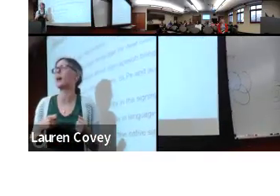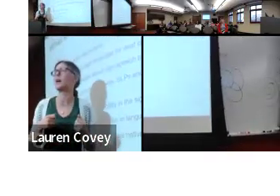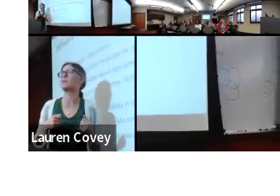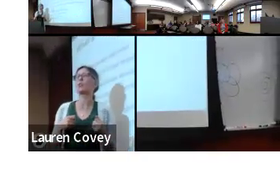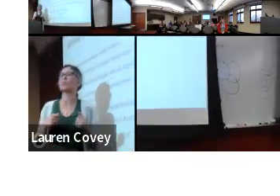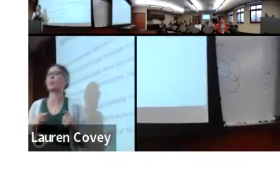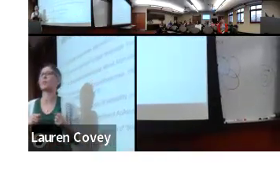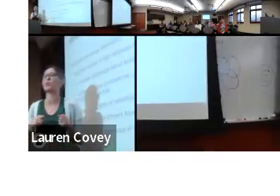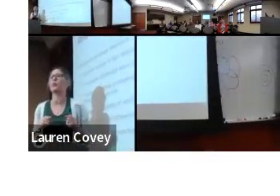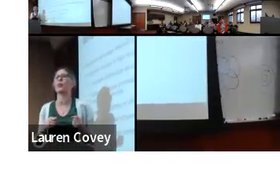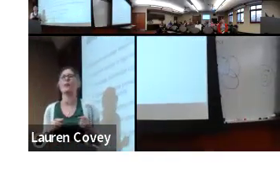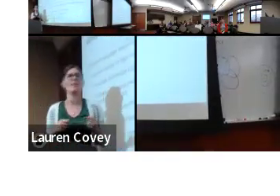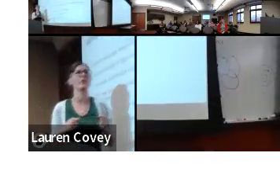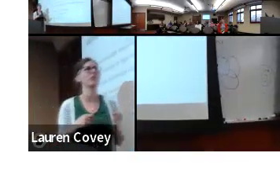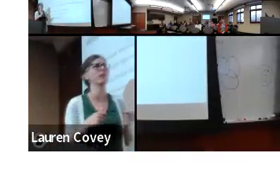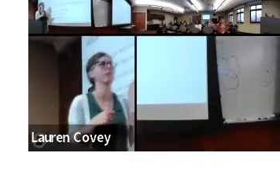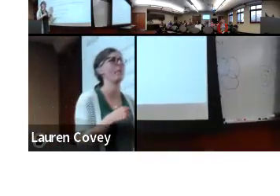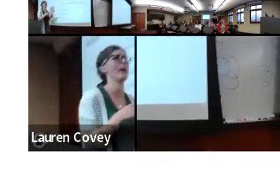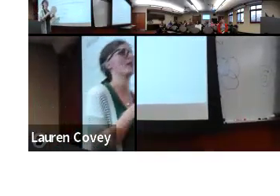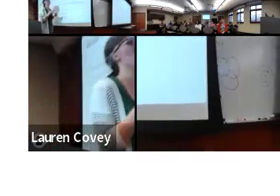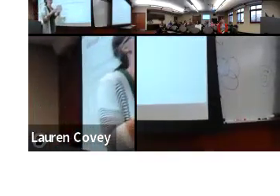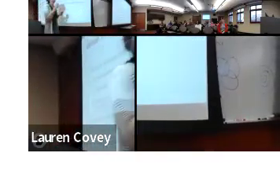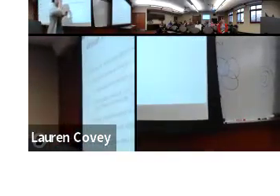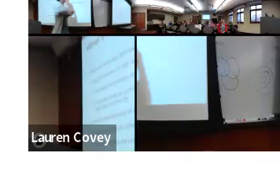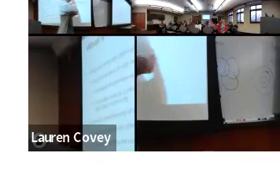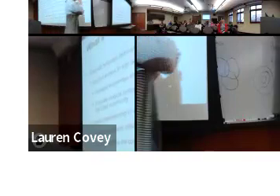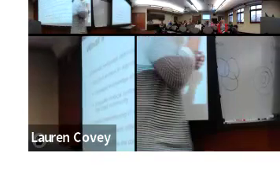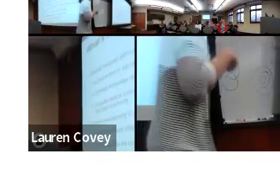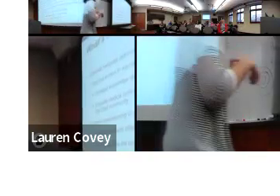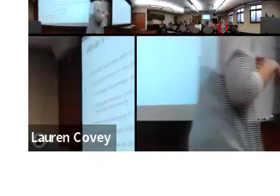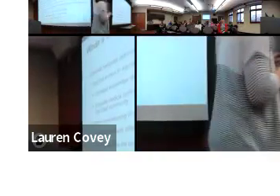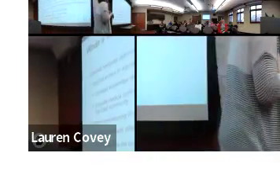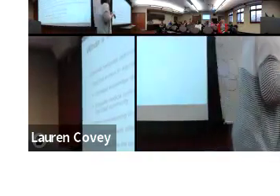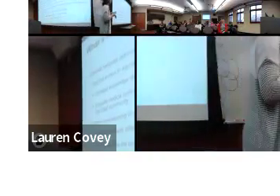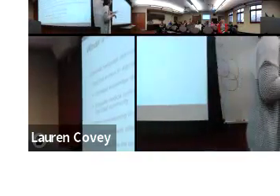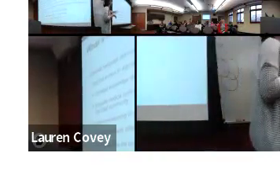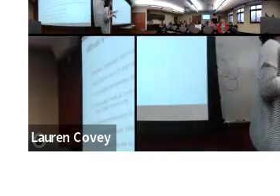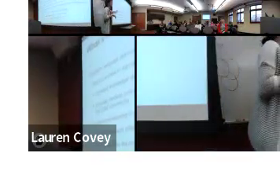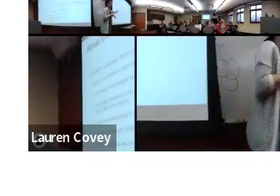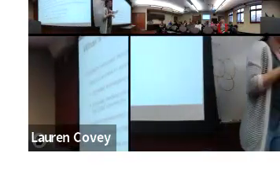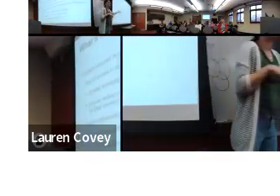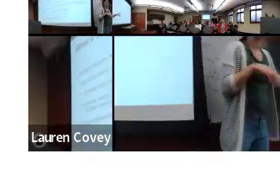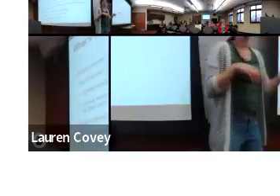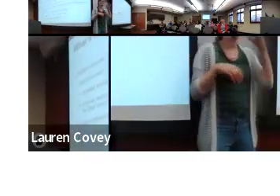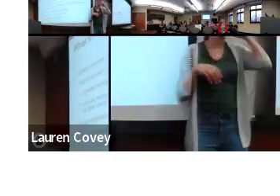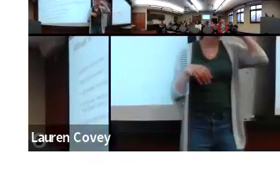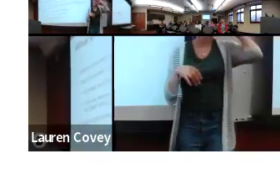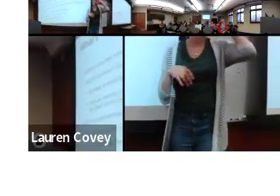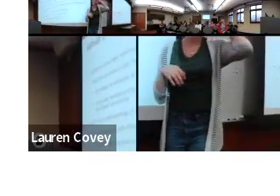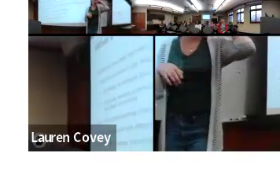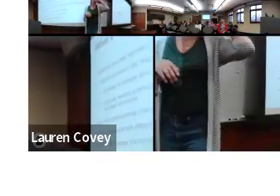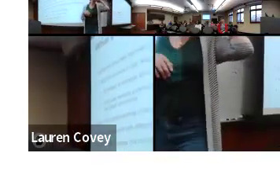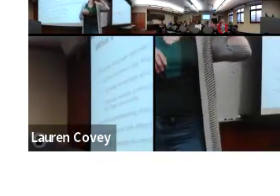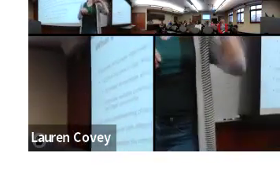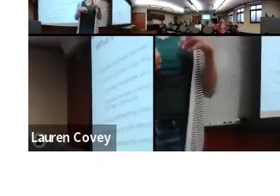to the choir. I've talked to some of you who are maybe interested in becoming SLPs. I think one of the things that's really, really important is that we continue to educate